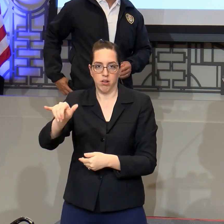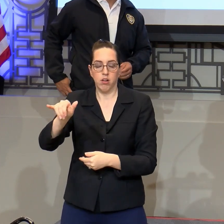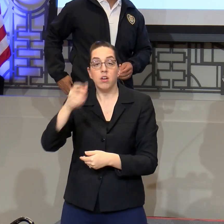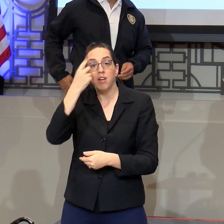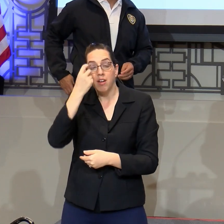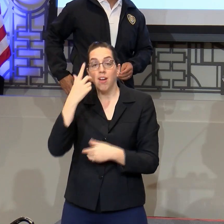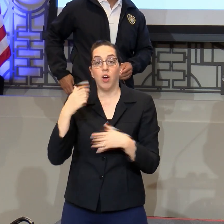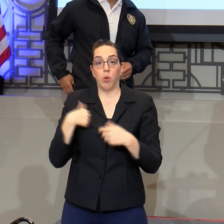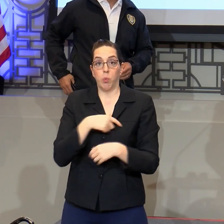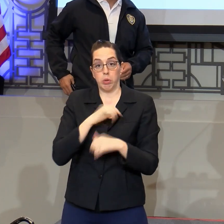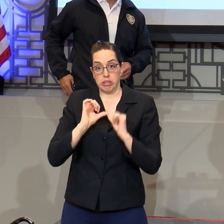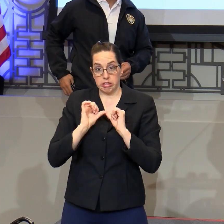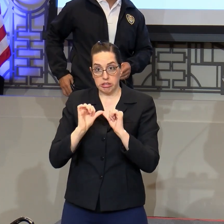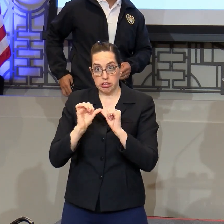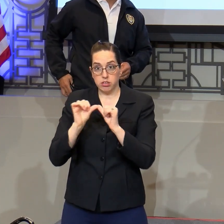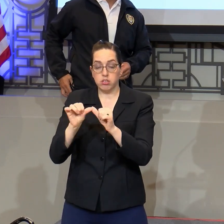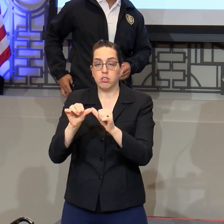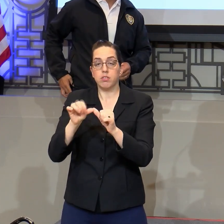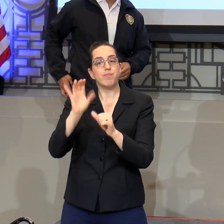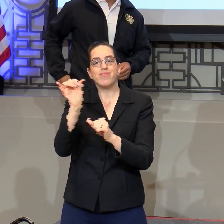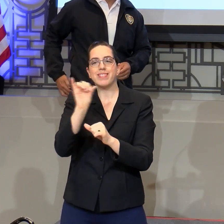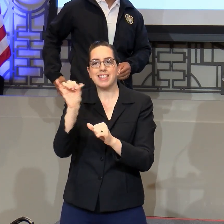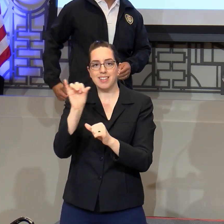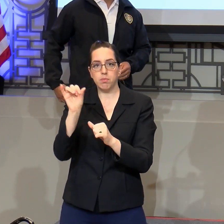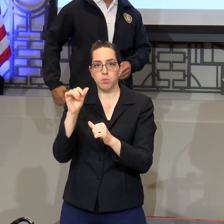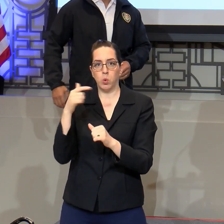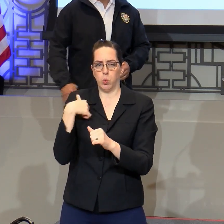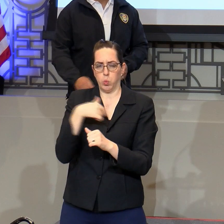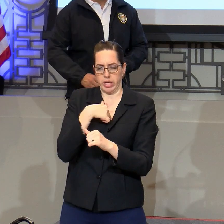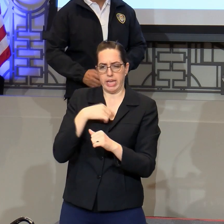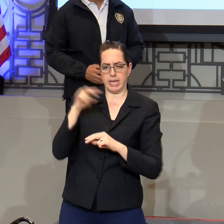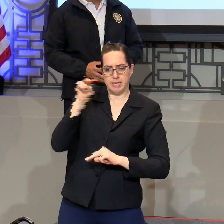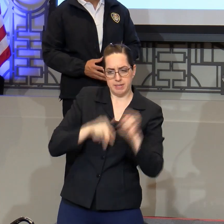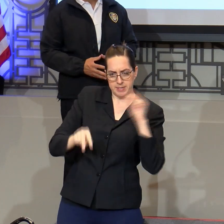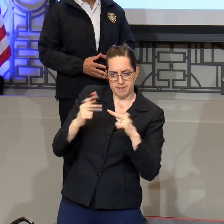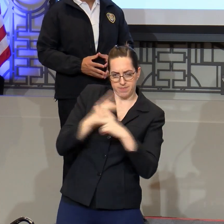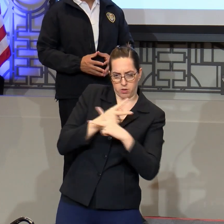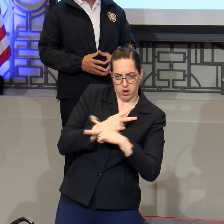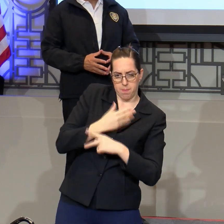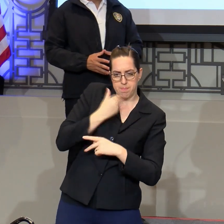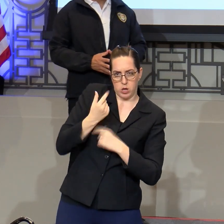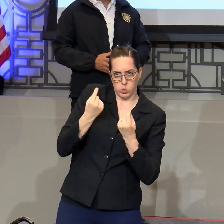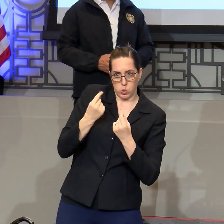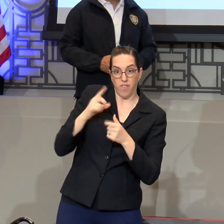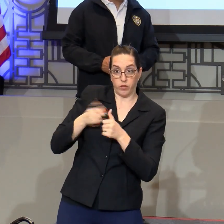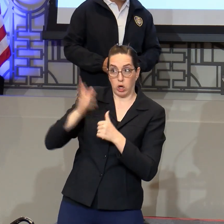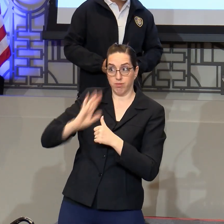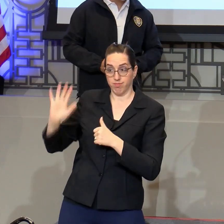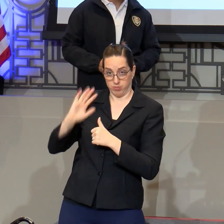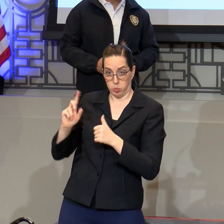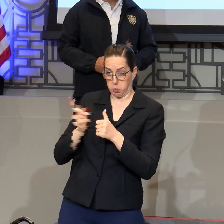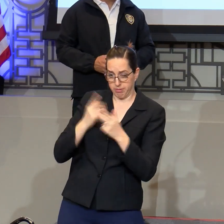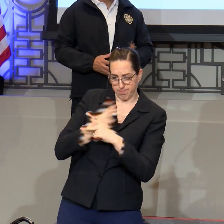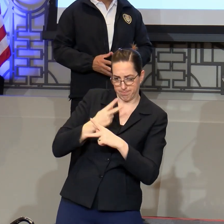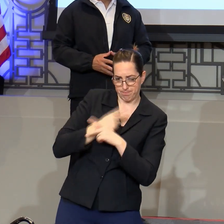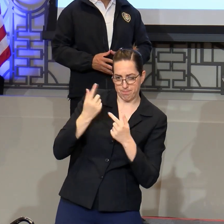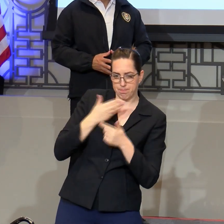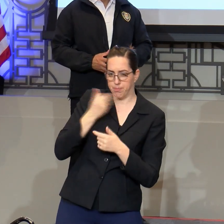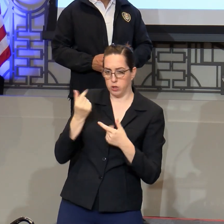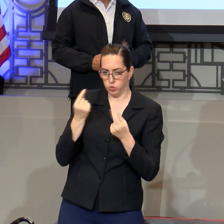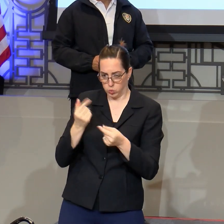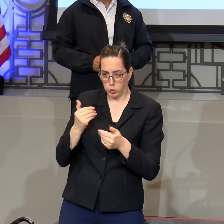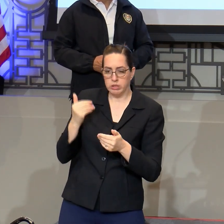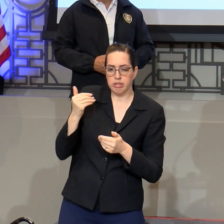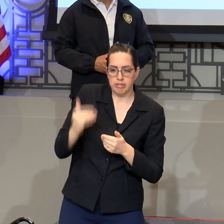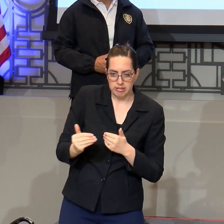people is that as we move forward, just like we took very measured steps at the very beginning of this process,